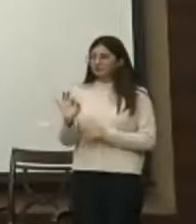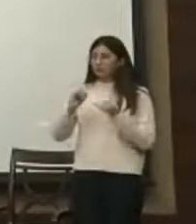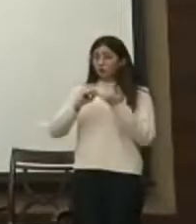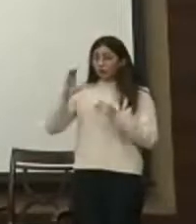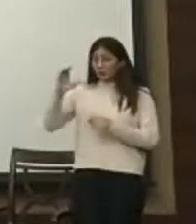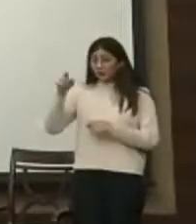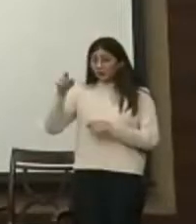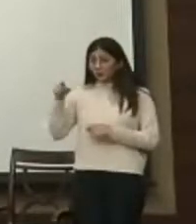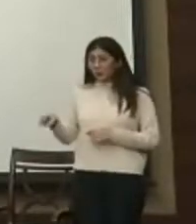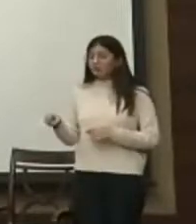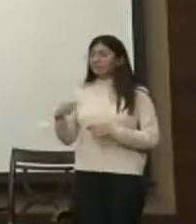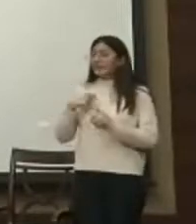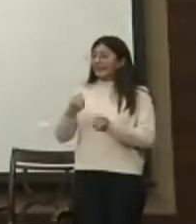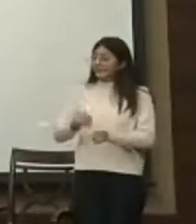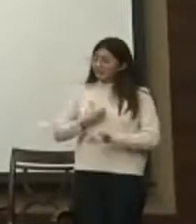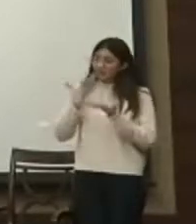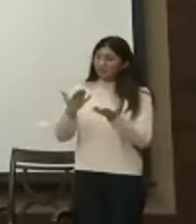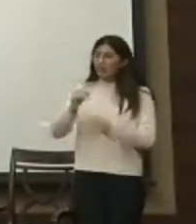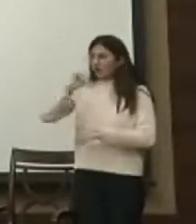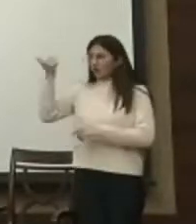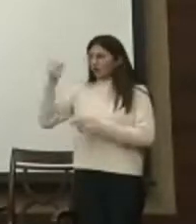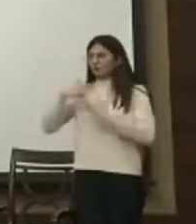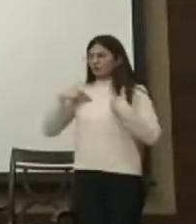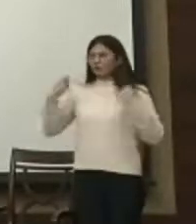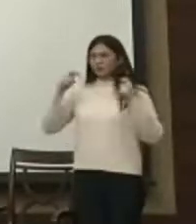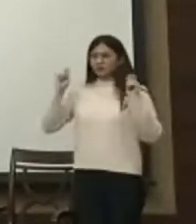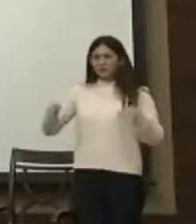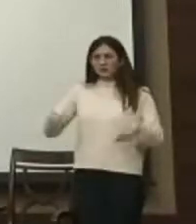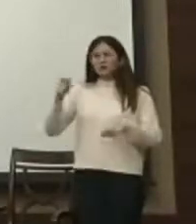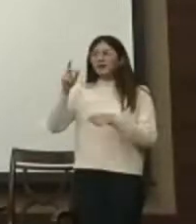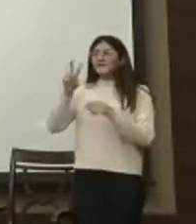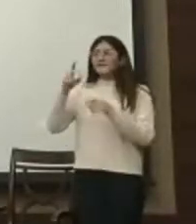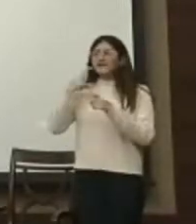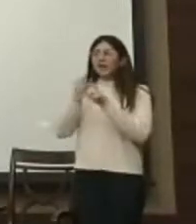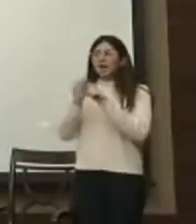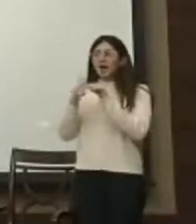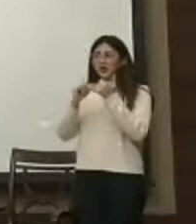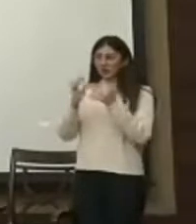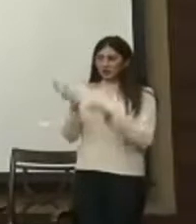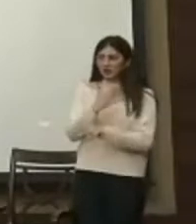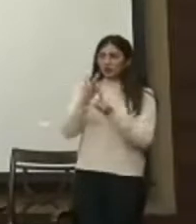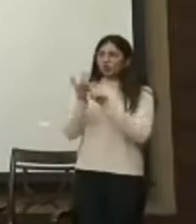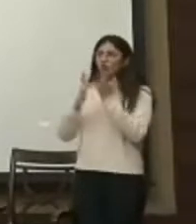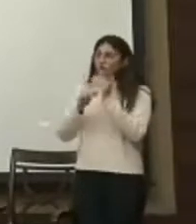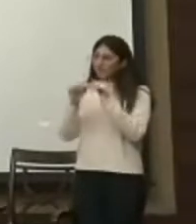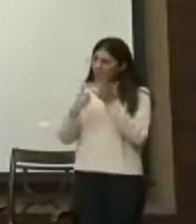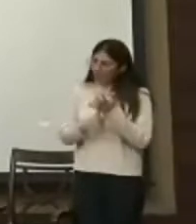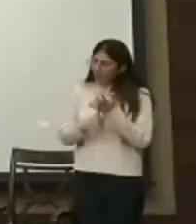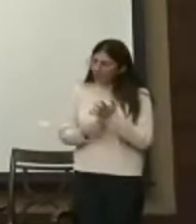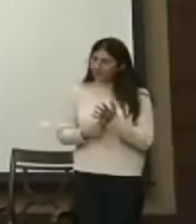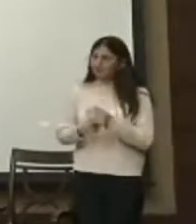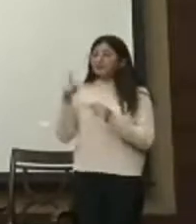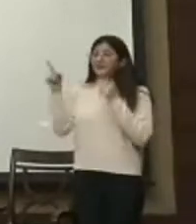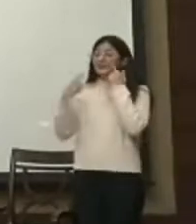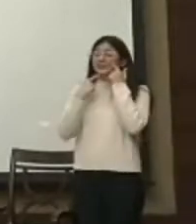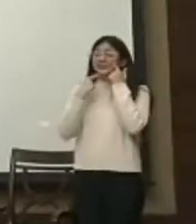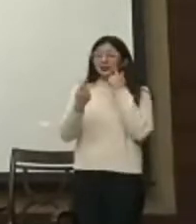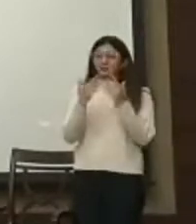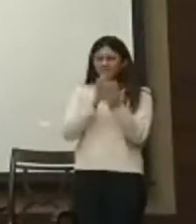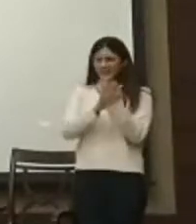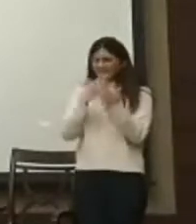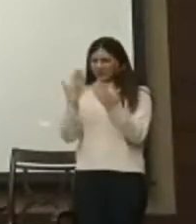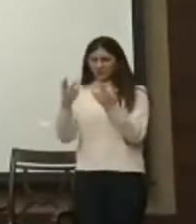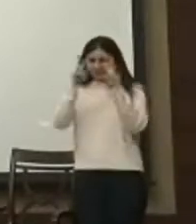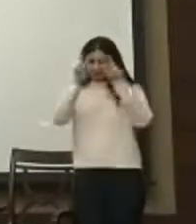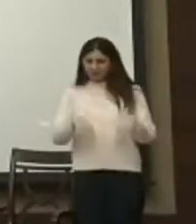held in another judgment, Vikas Kumar, that the interpretation in such a manner so